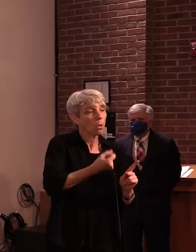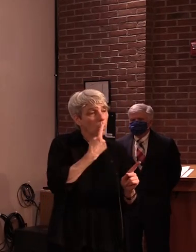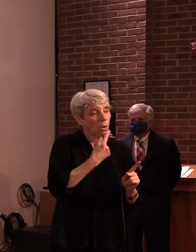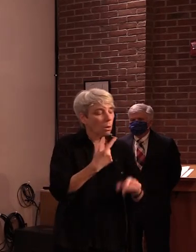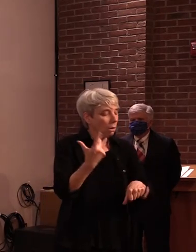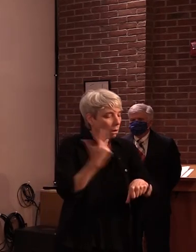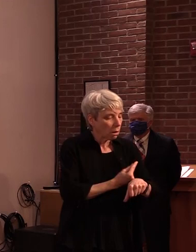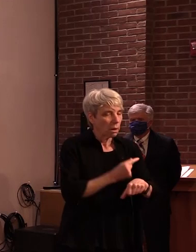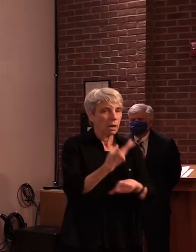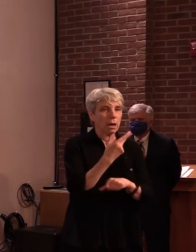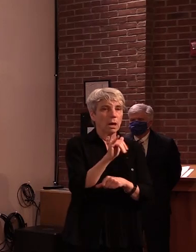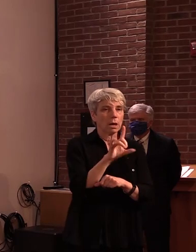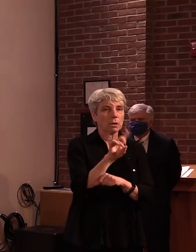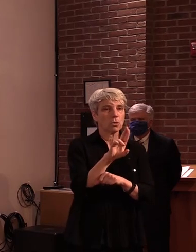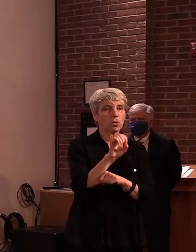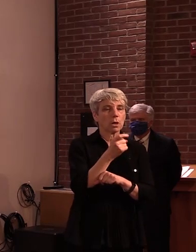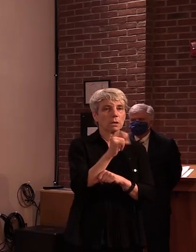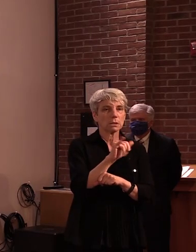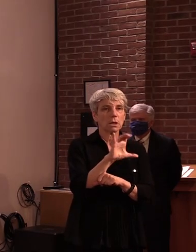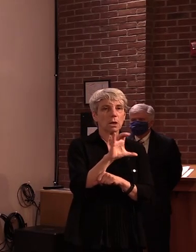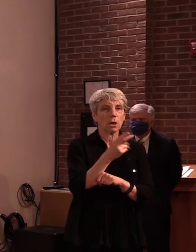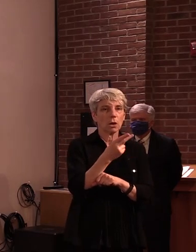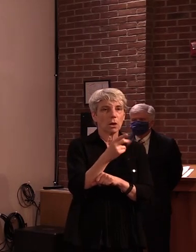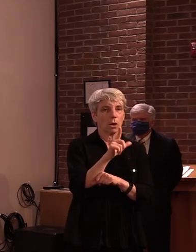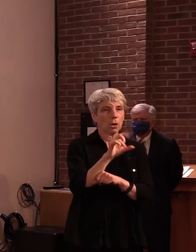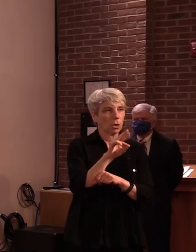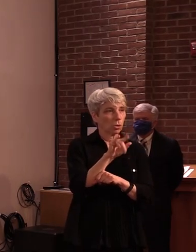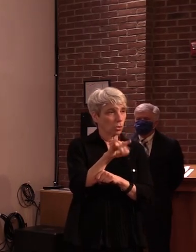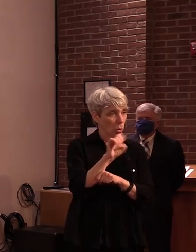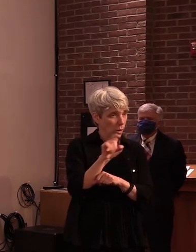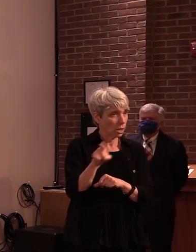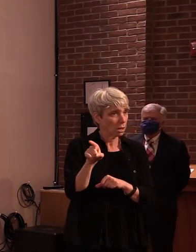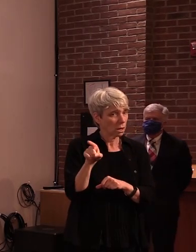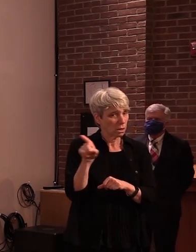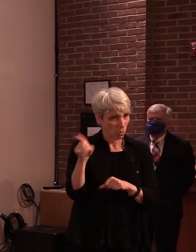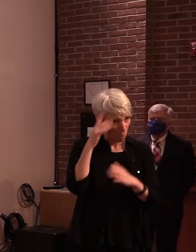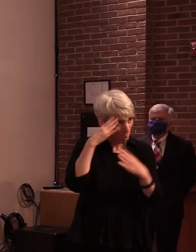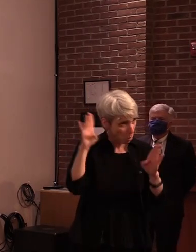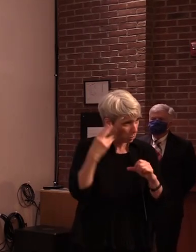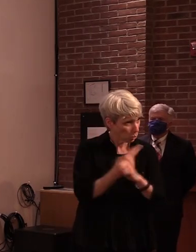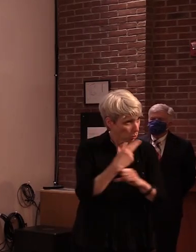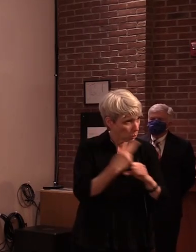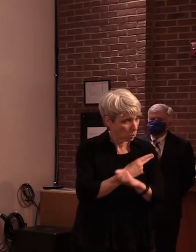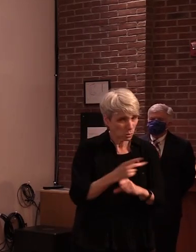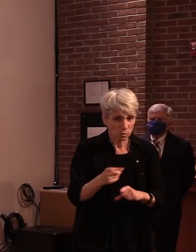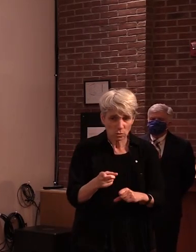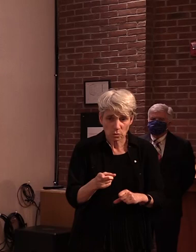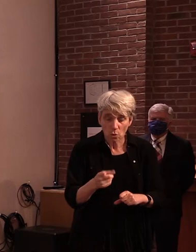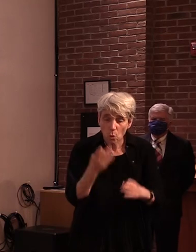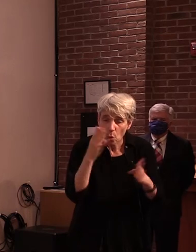administration look further into it? Oh, would the administration what?